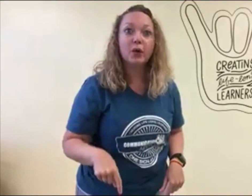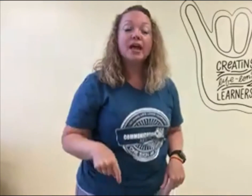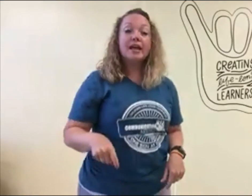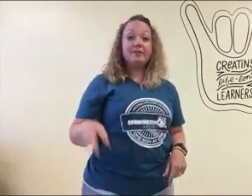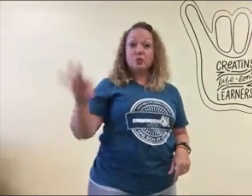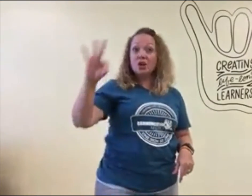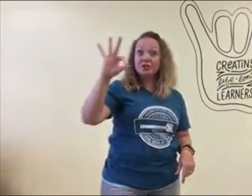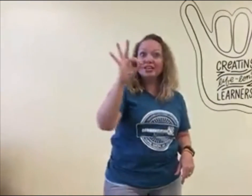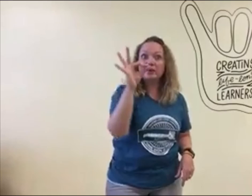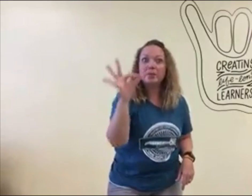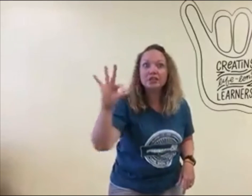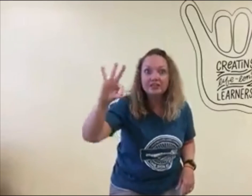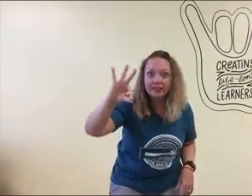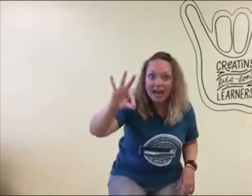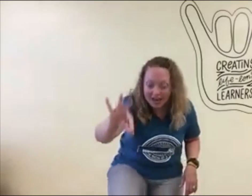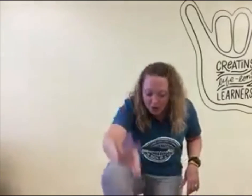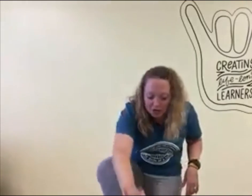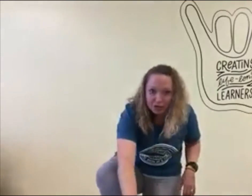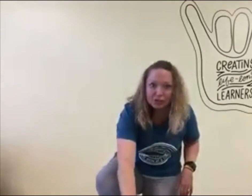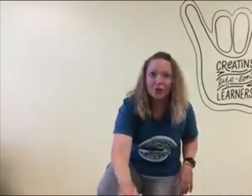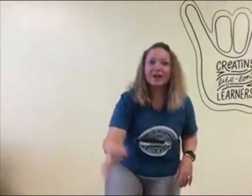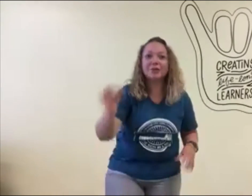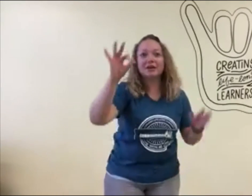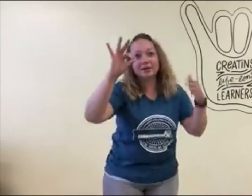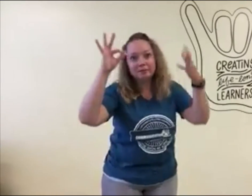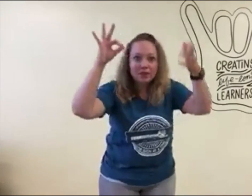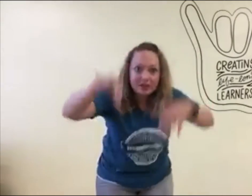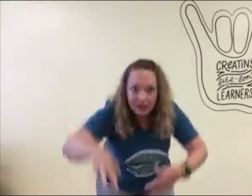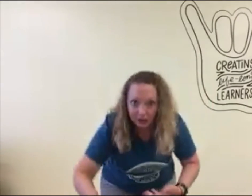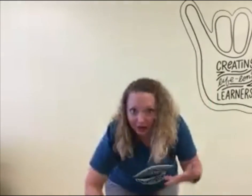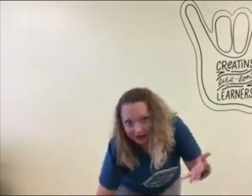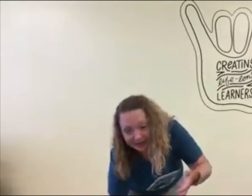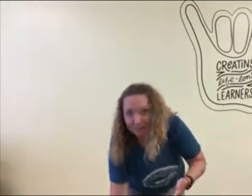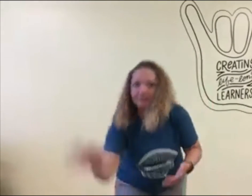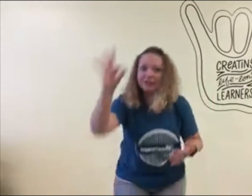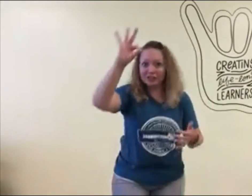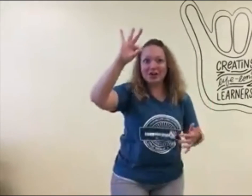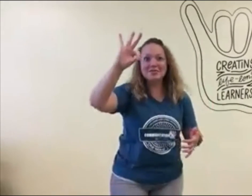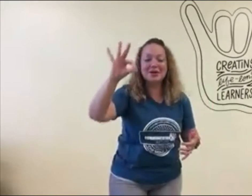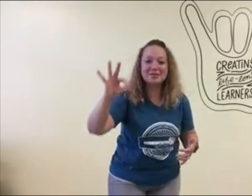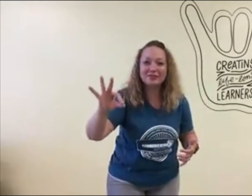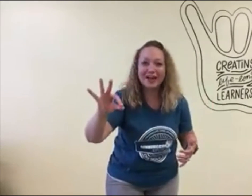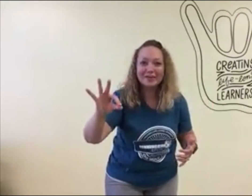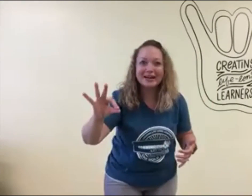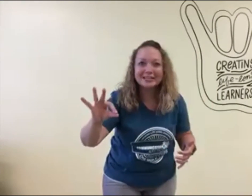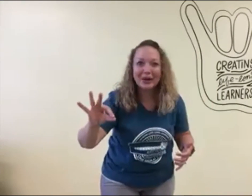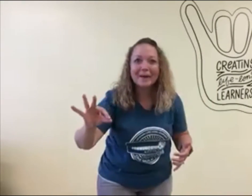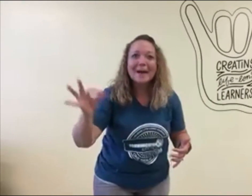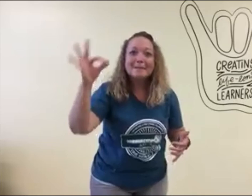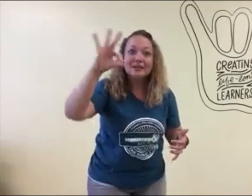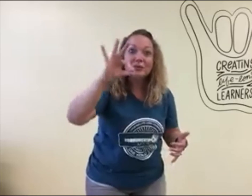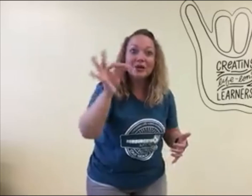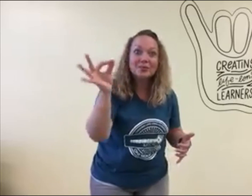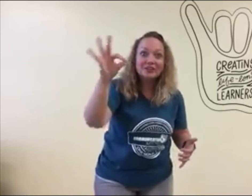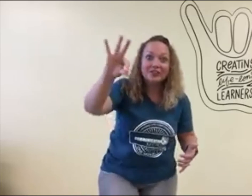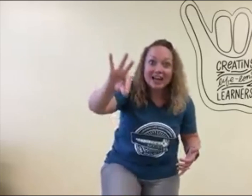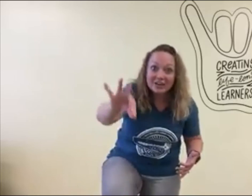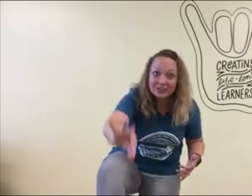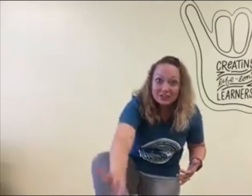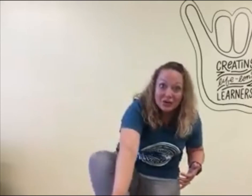want, you can even put the fly on your toe. I'll go out of camera if I should put the fly on my toe. But if you wanna put the fly on your toe, you can do